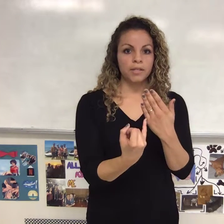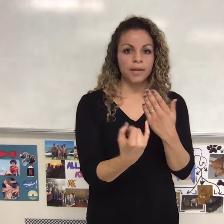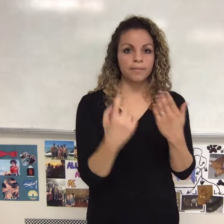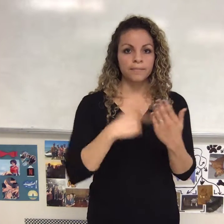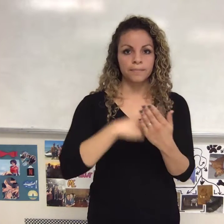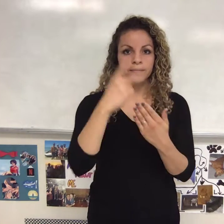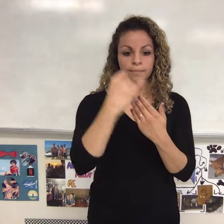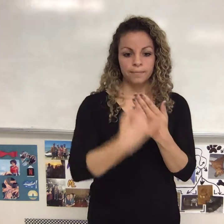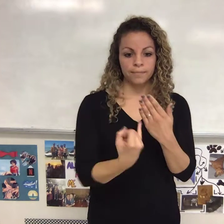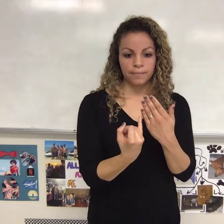J.